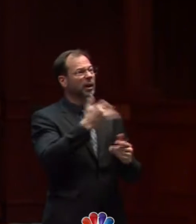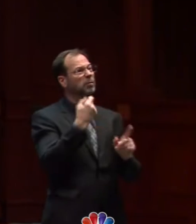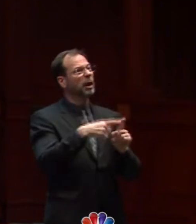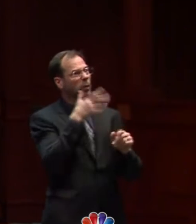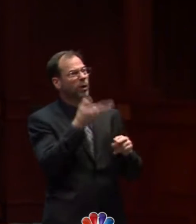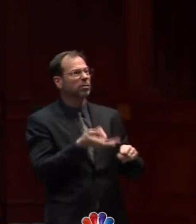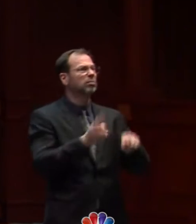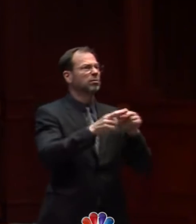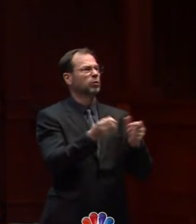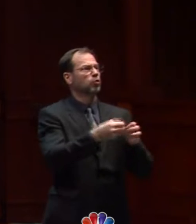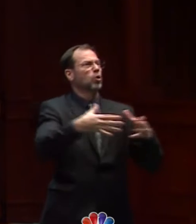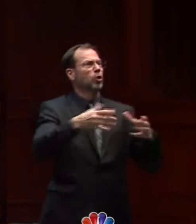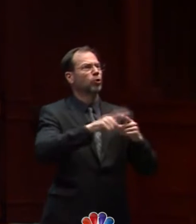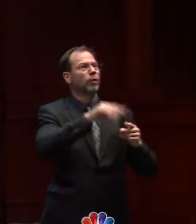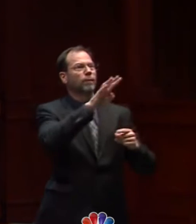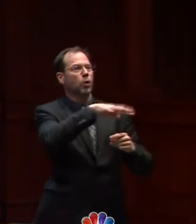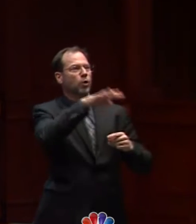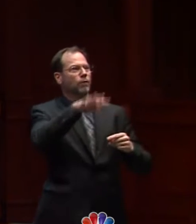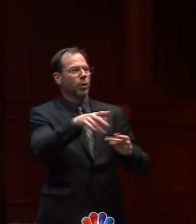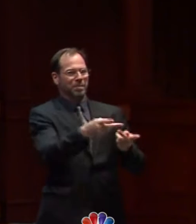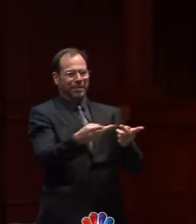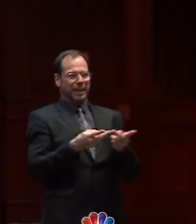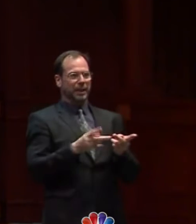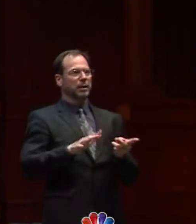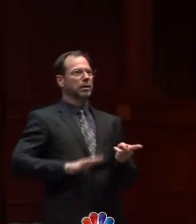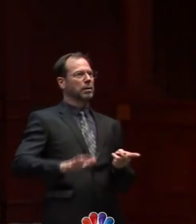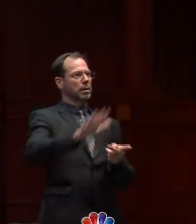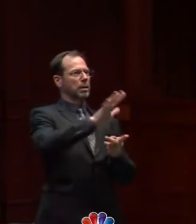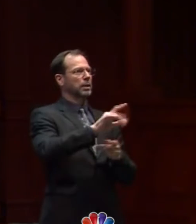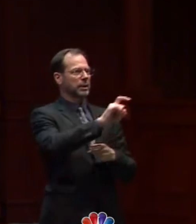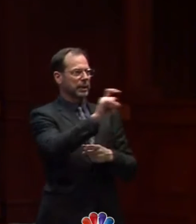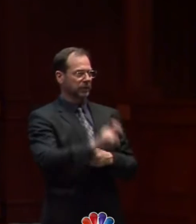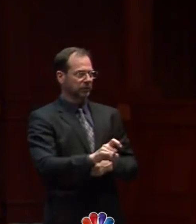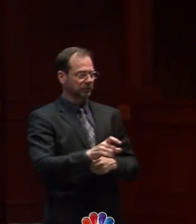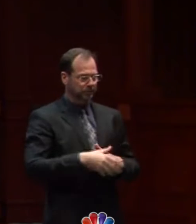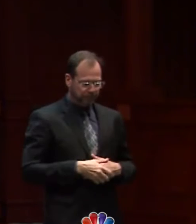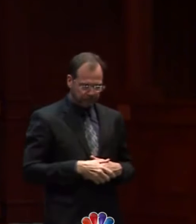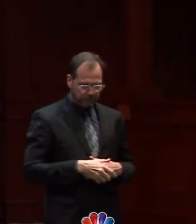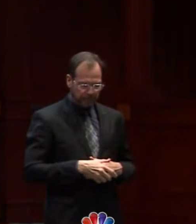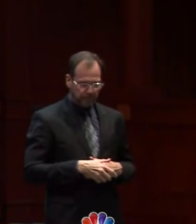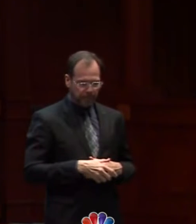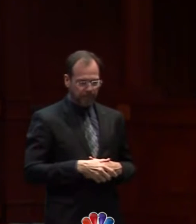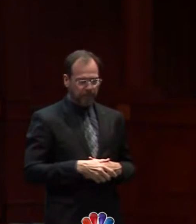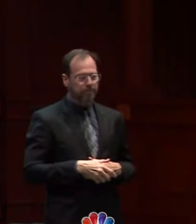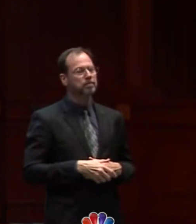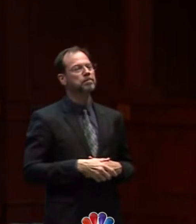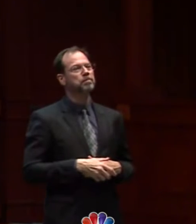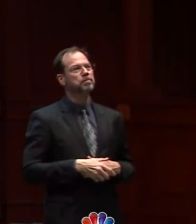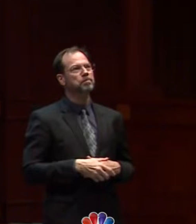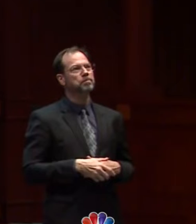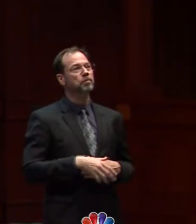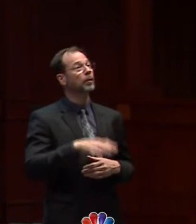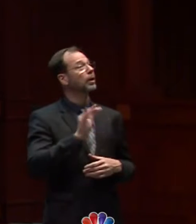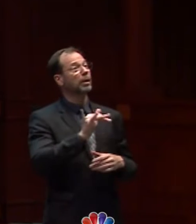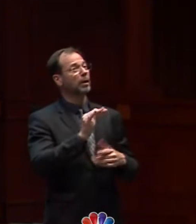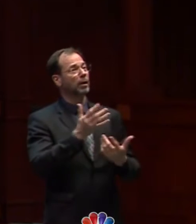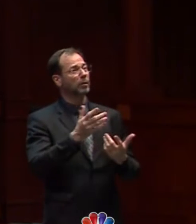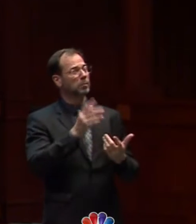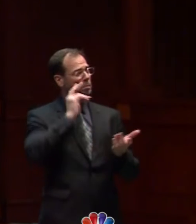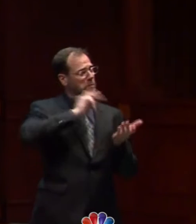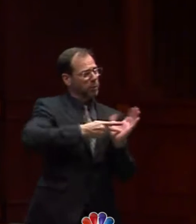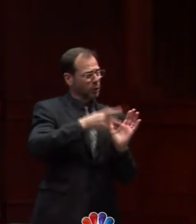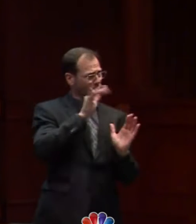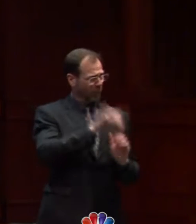to about 44 sites across the state of Texas. The primary goal, first and foremost, with